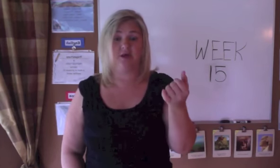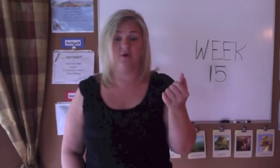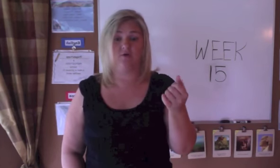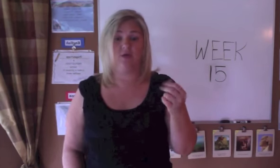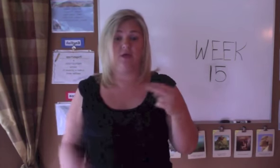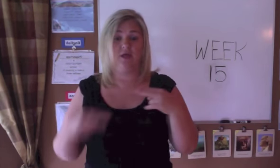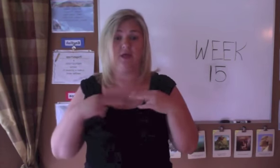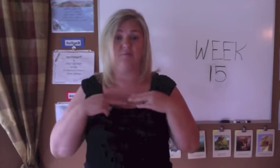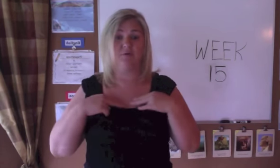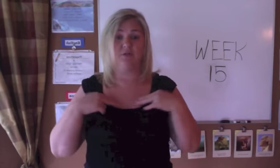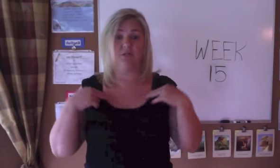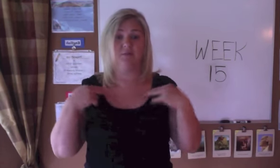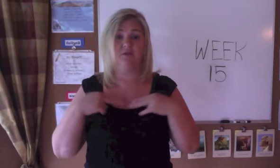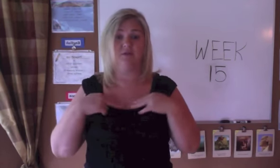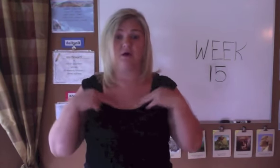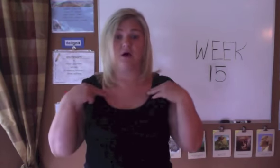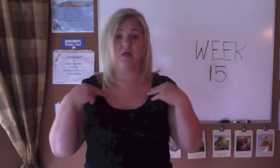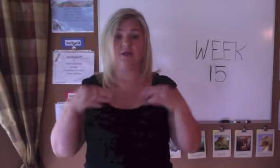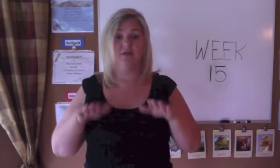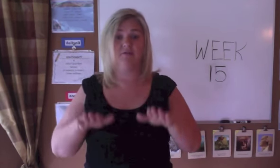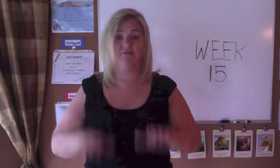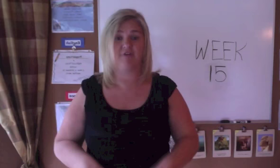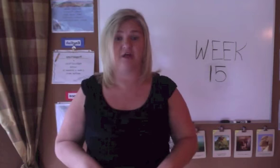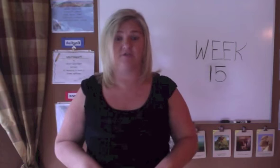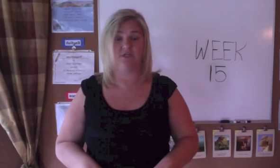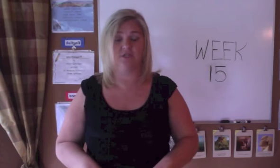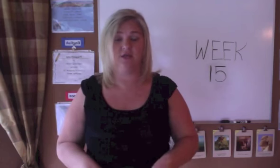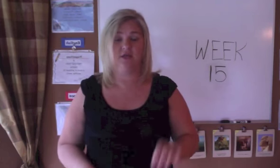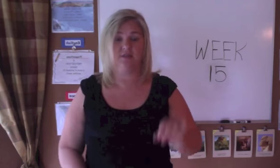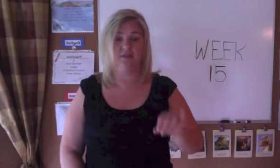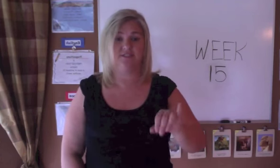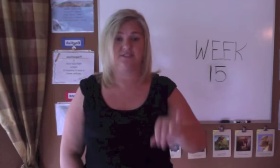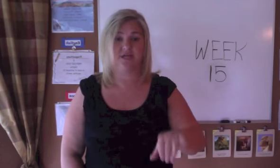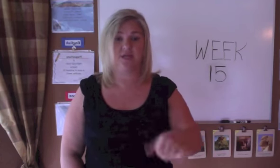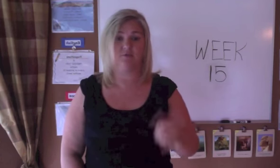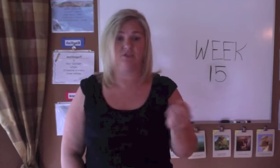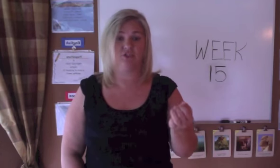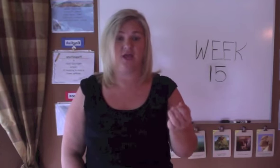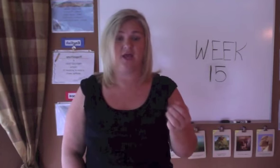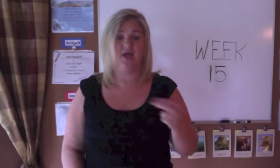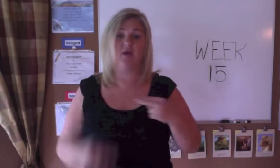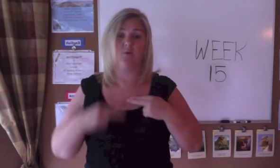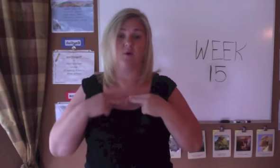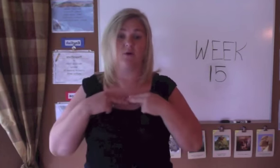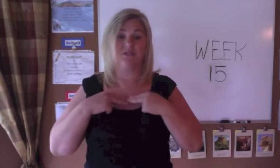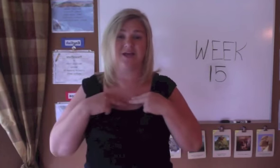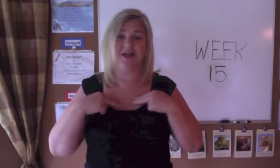Jamestown and Plymouth Colony founded. That's a sign language J, and we're going to kind of